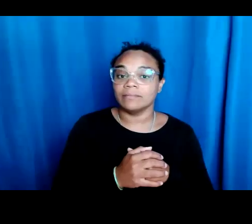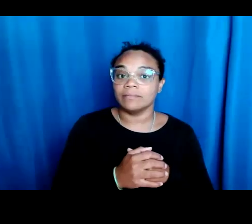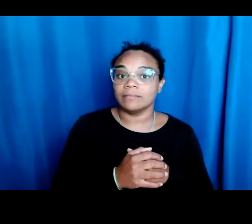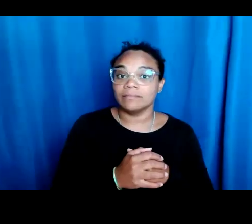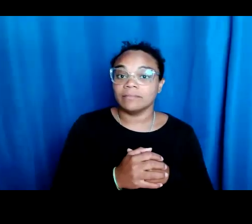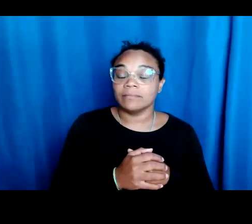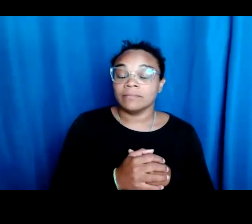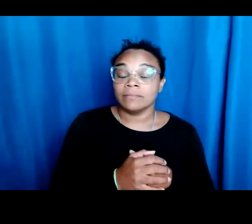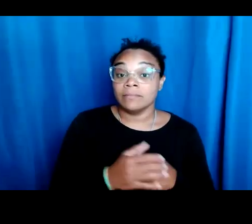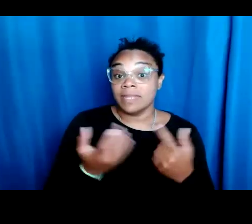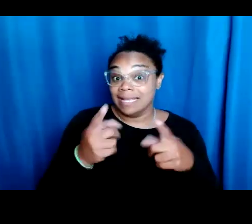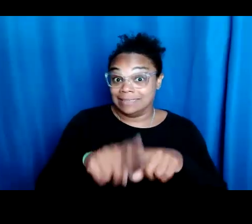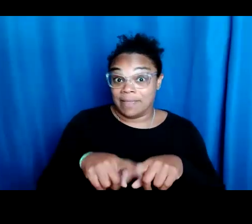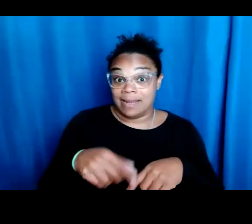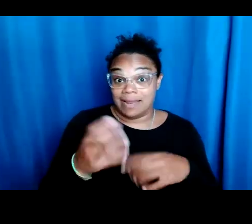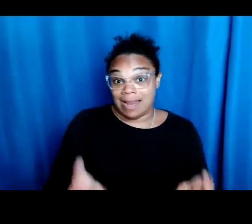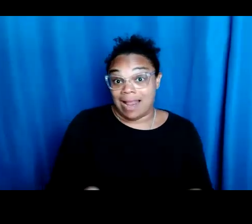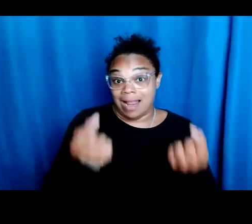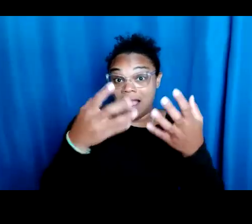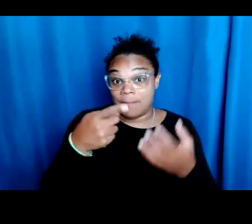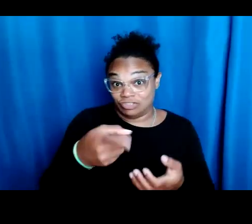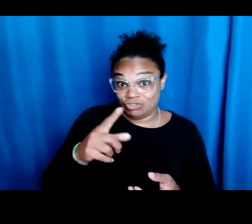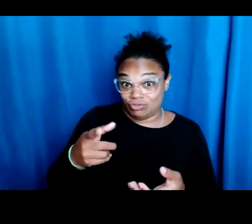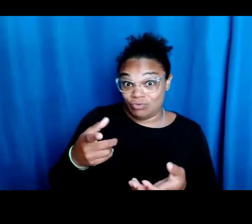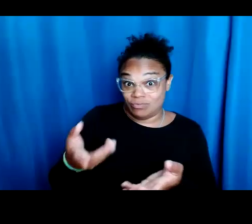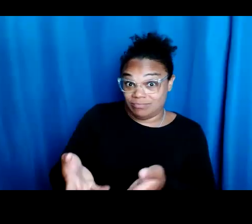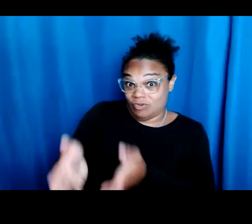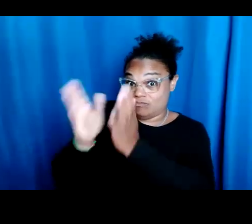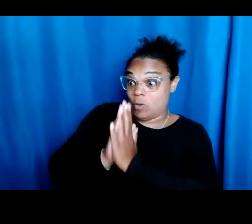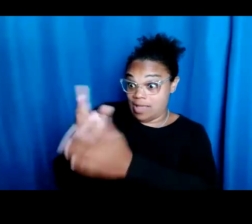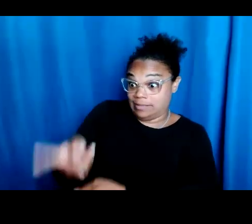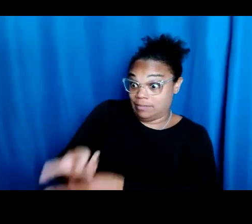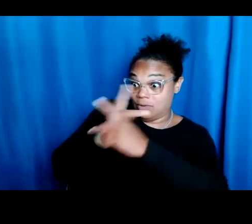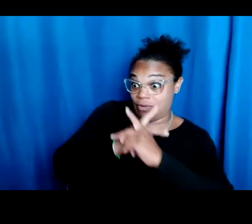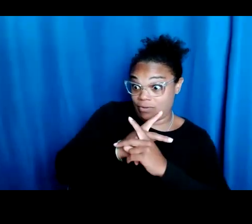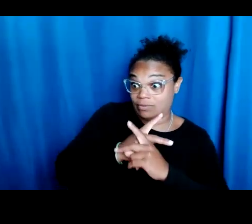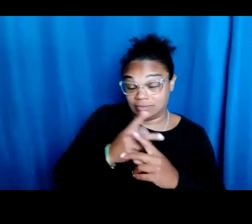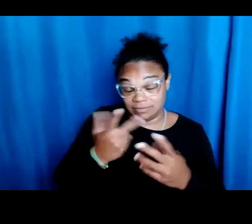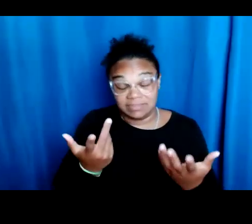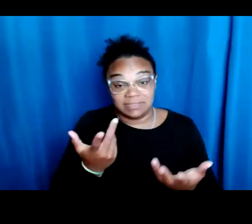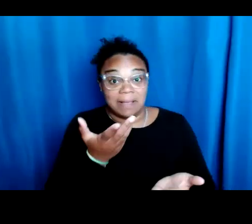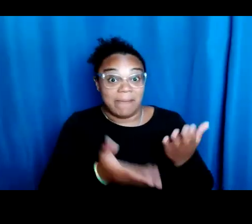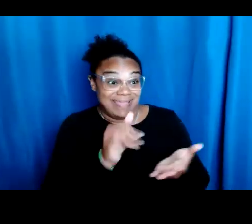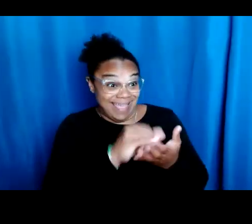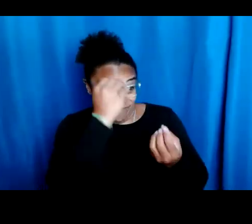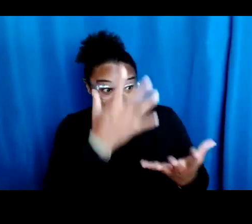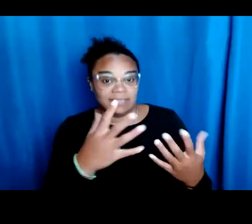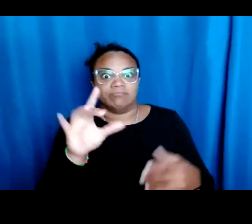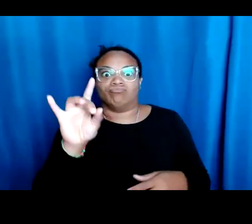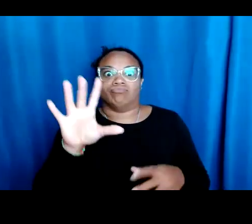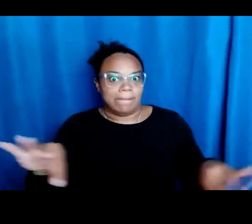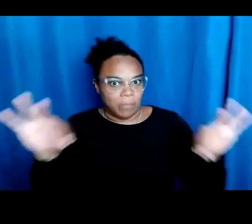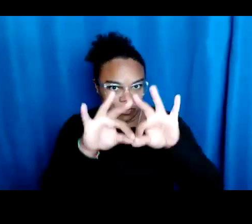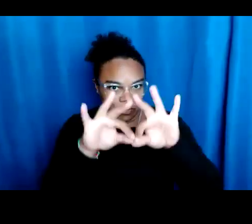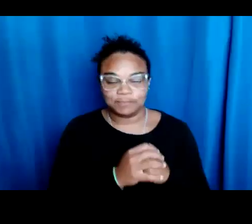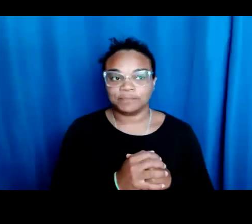these points that I'm discussing become very important. You need to talk about your net